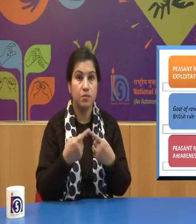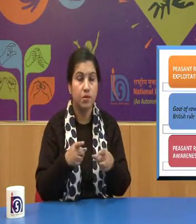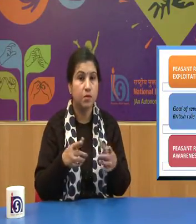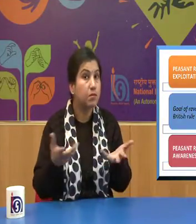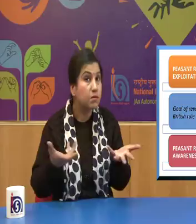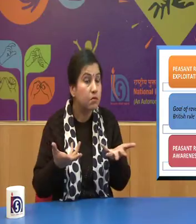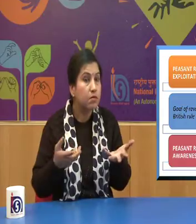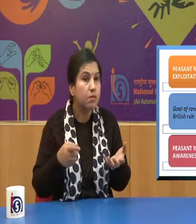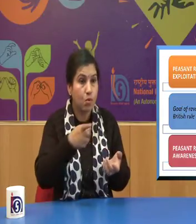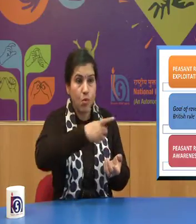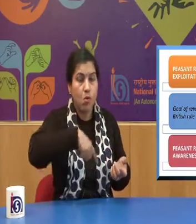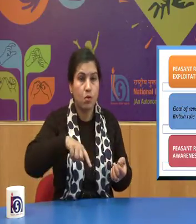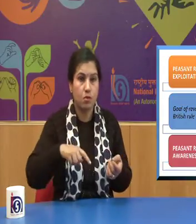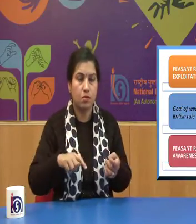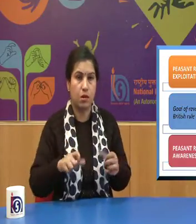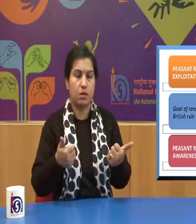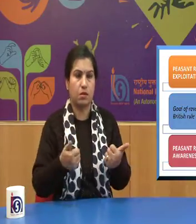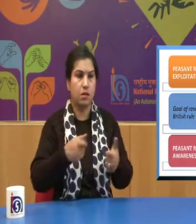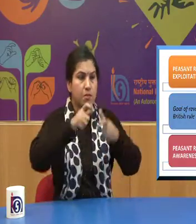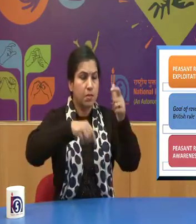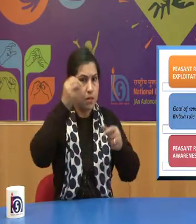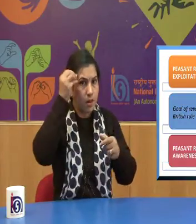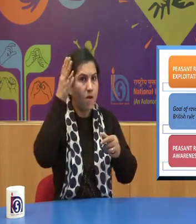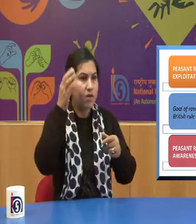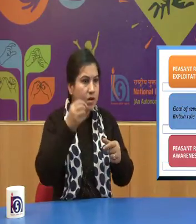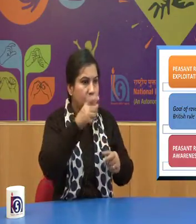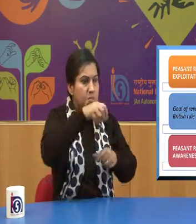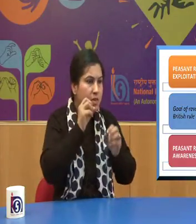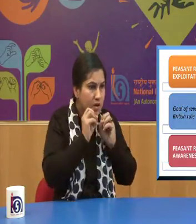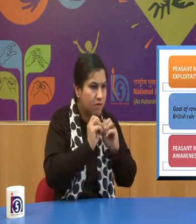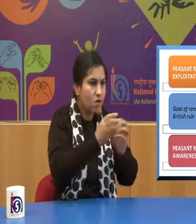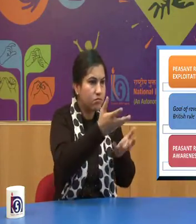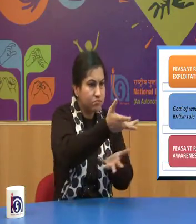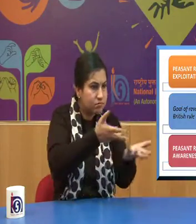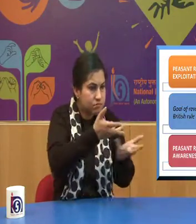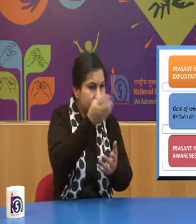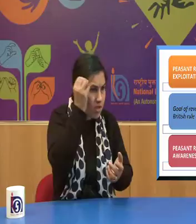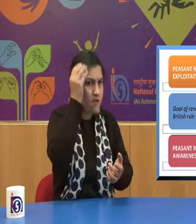However, they were able to create awareness among the people.